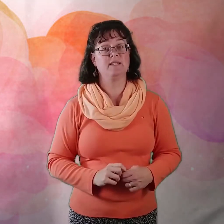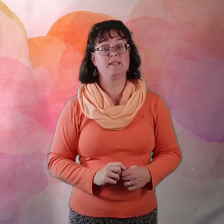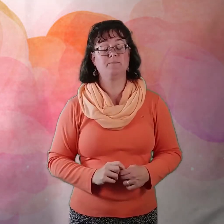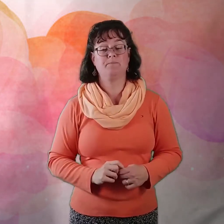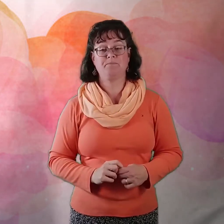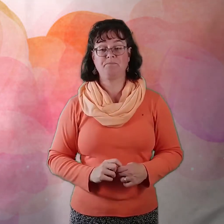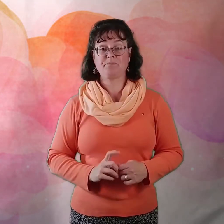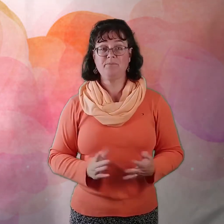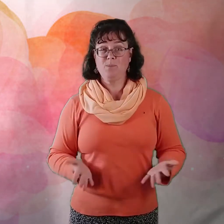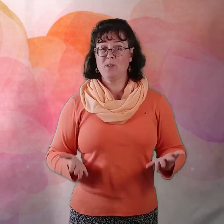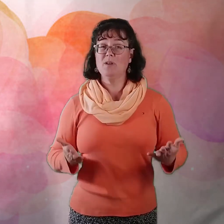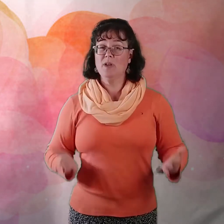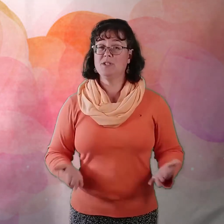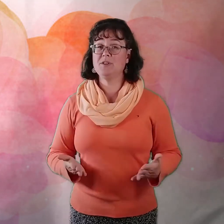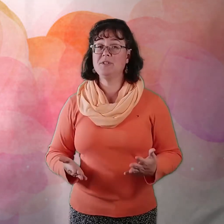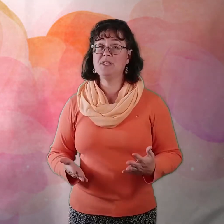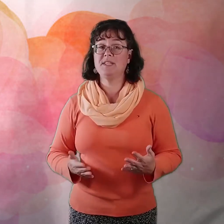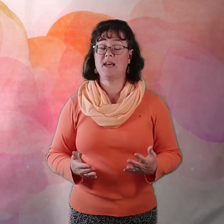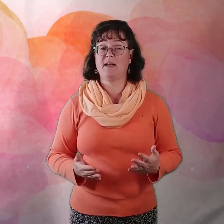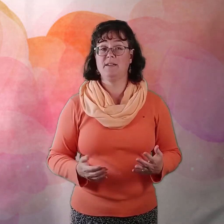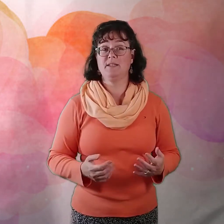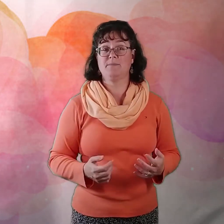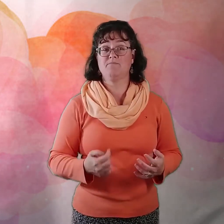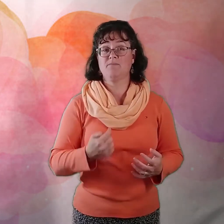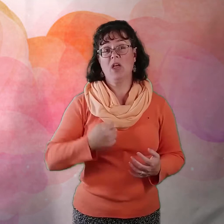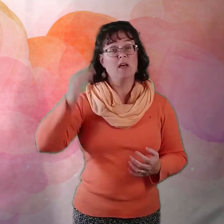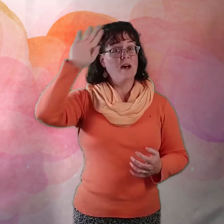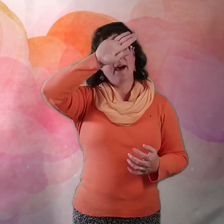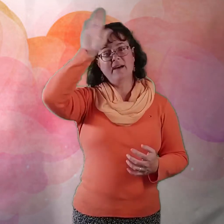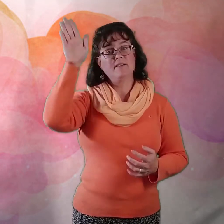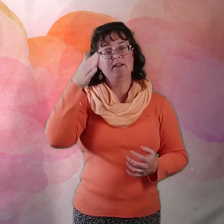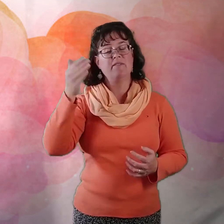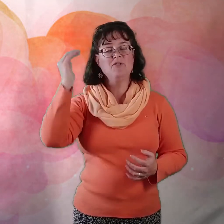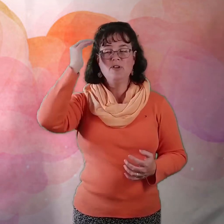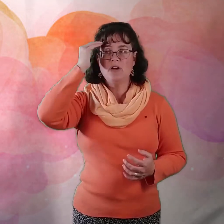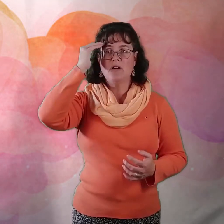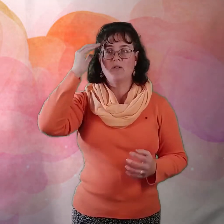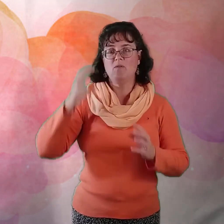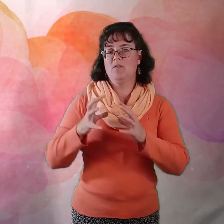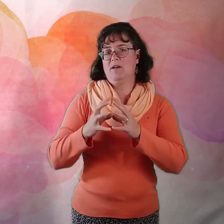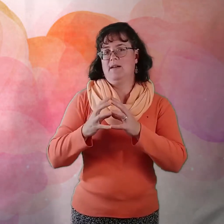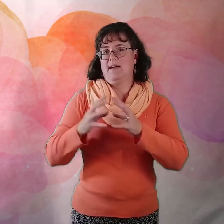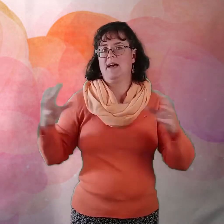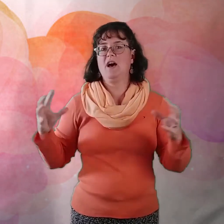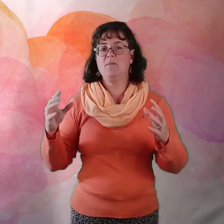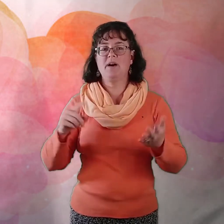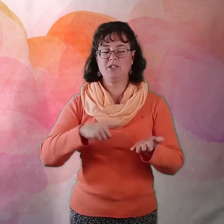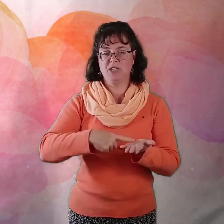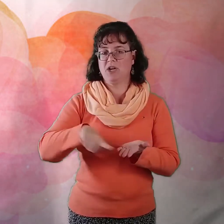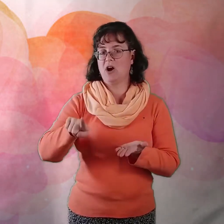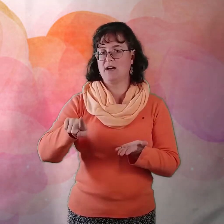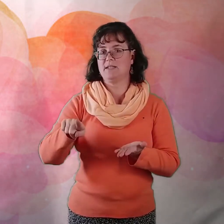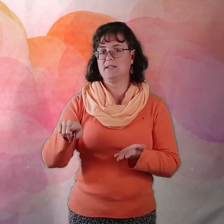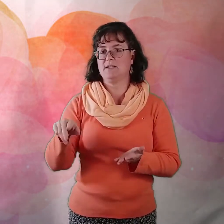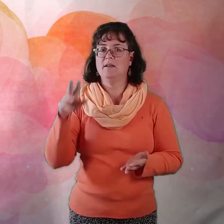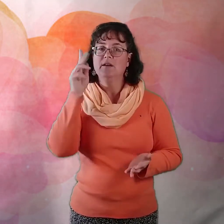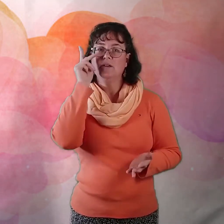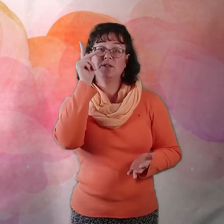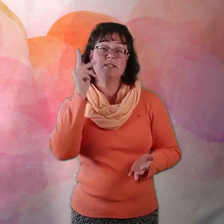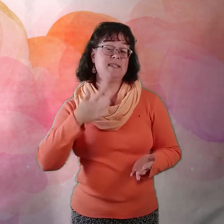face. So those are the signs. I'll never know how much it cost to